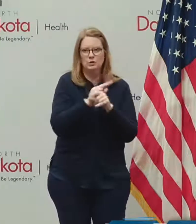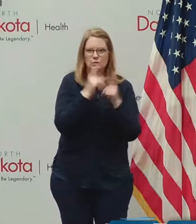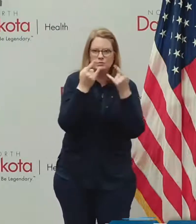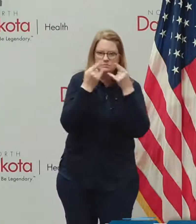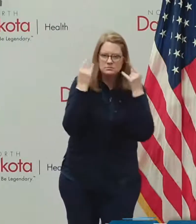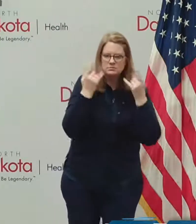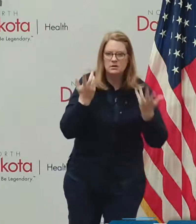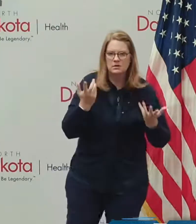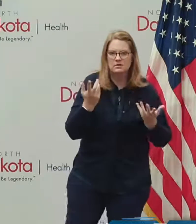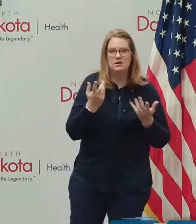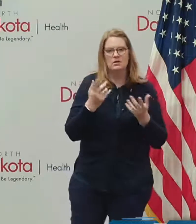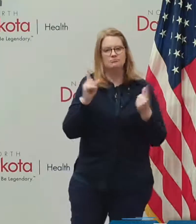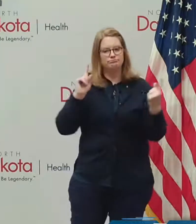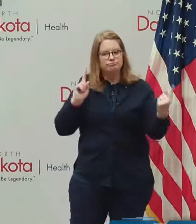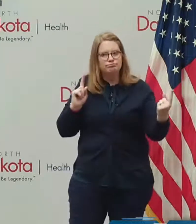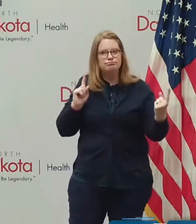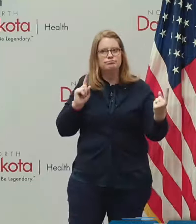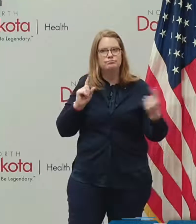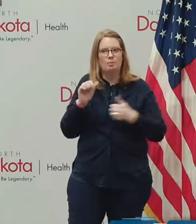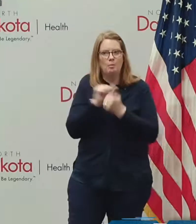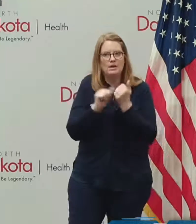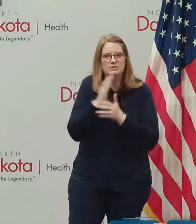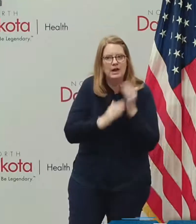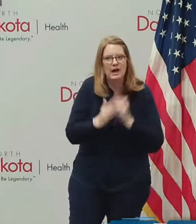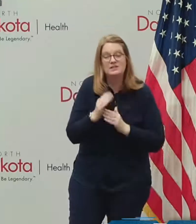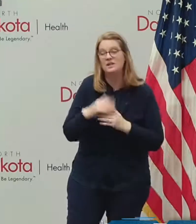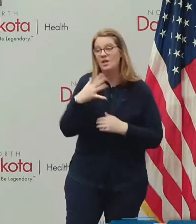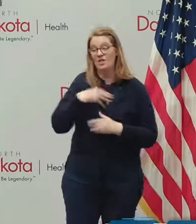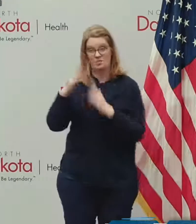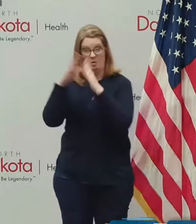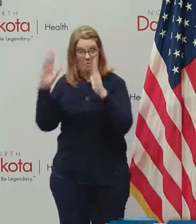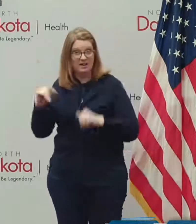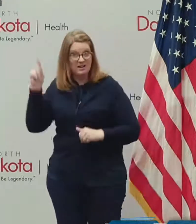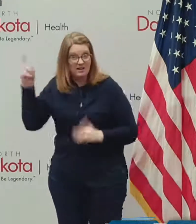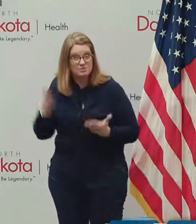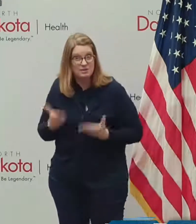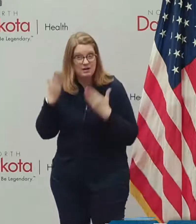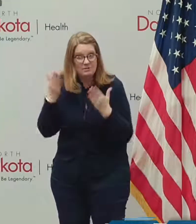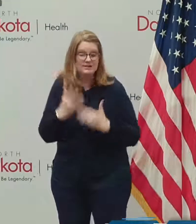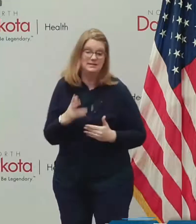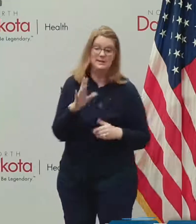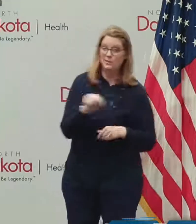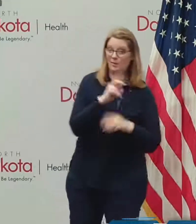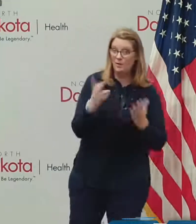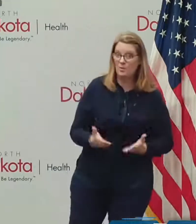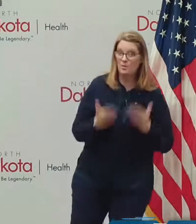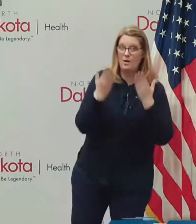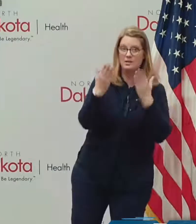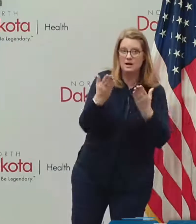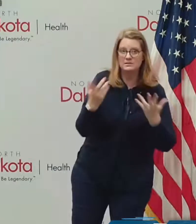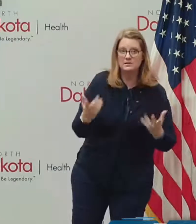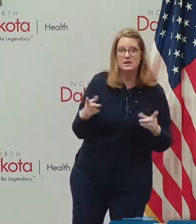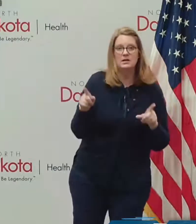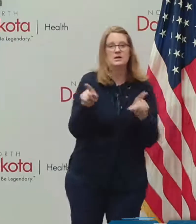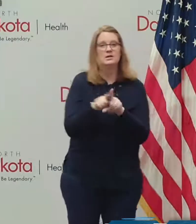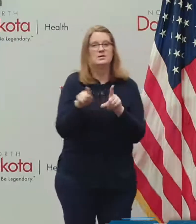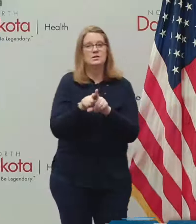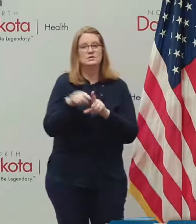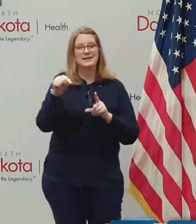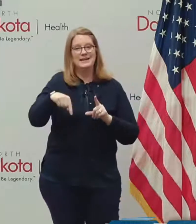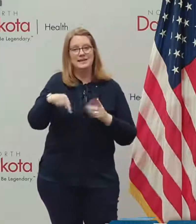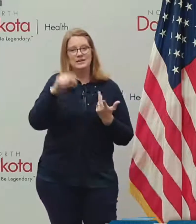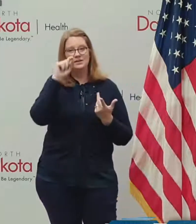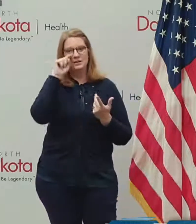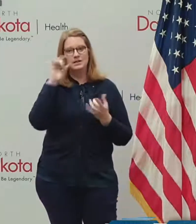House has been recommending, that North Dakota's been recommending, especially with the recognition that we're in the middle of a